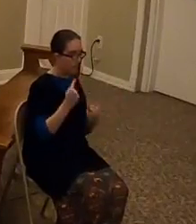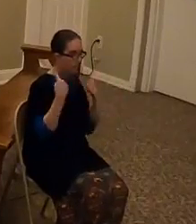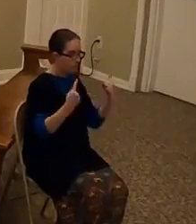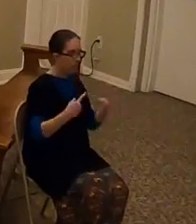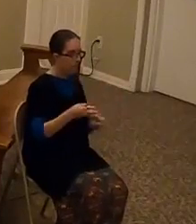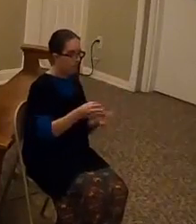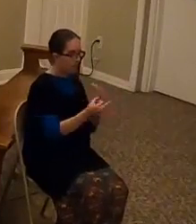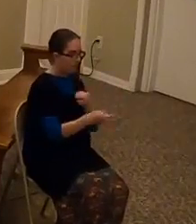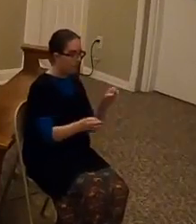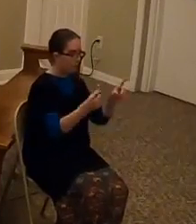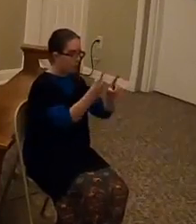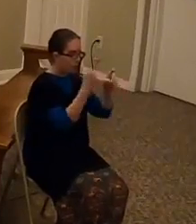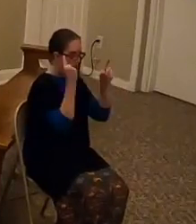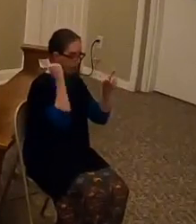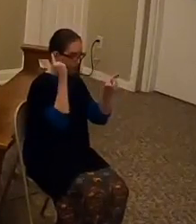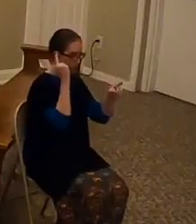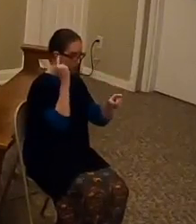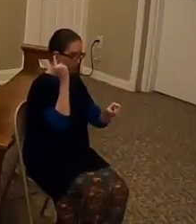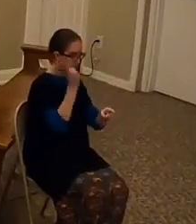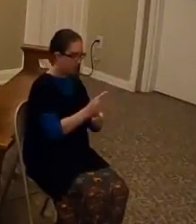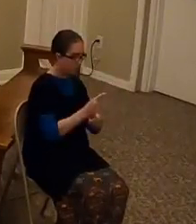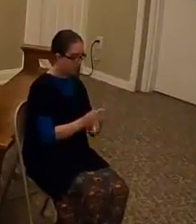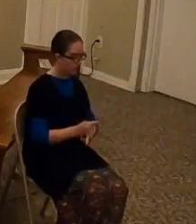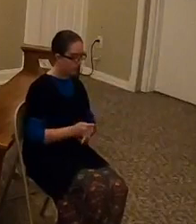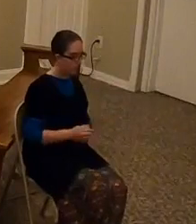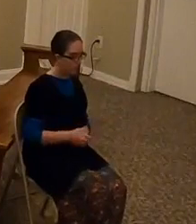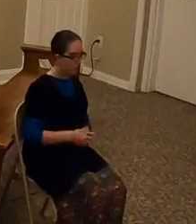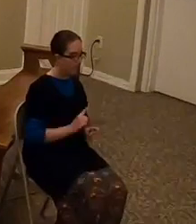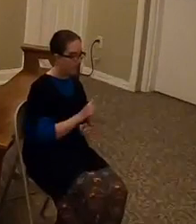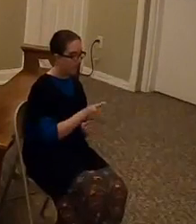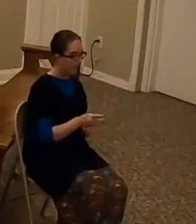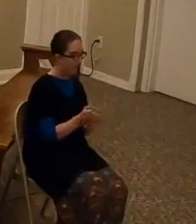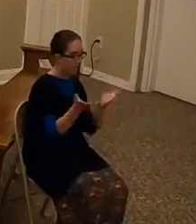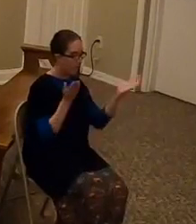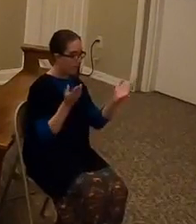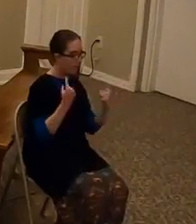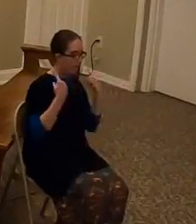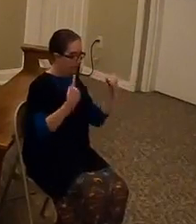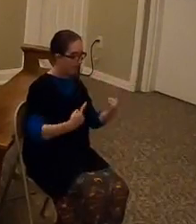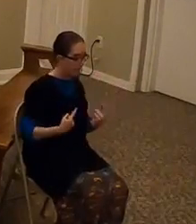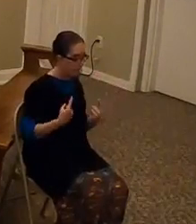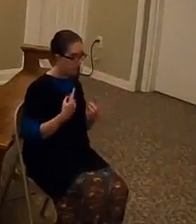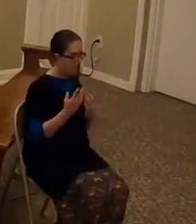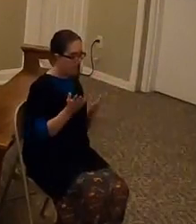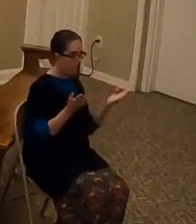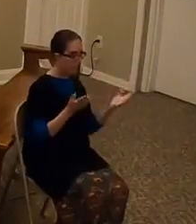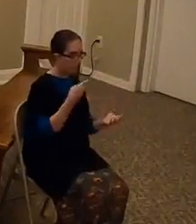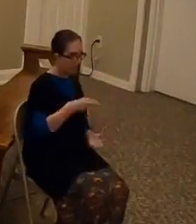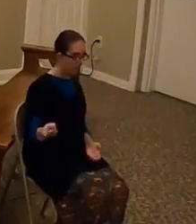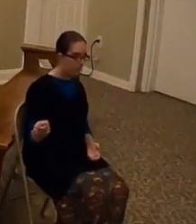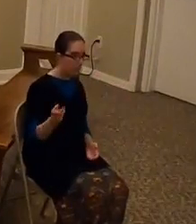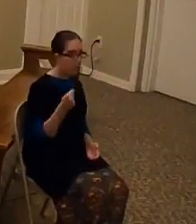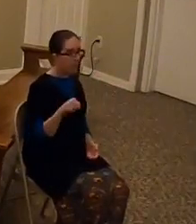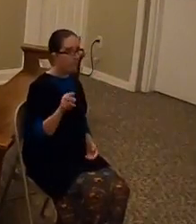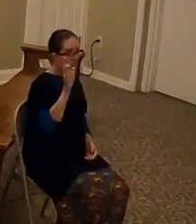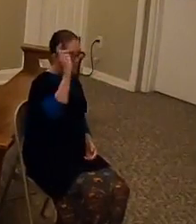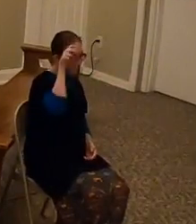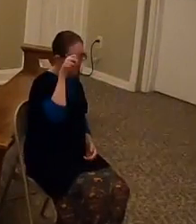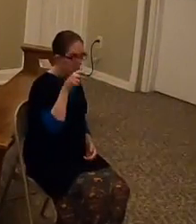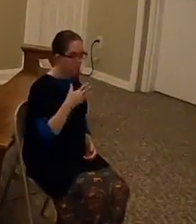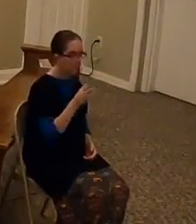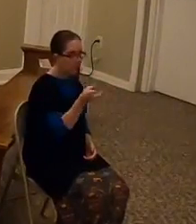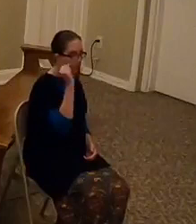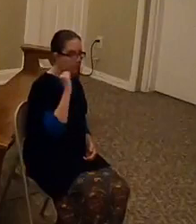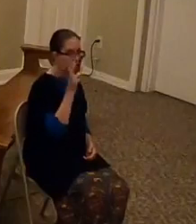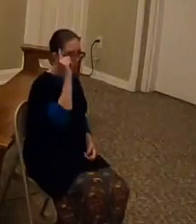were free from righteousness. When you were serving sin, when you were serving hell and serving the devil, there